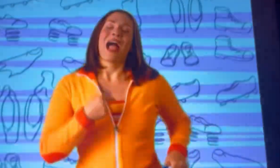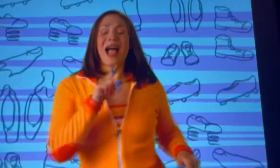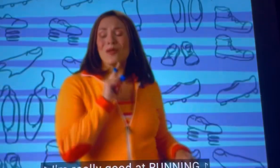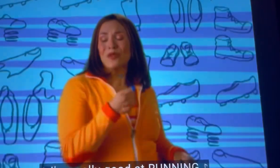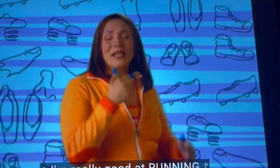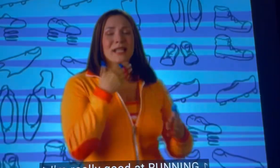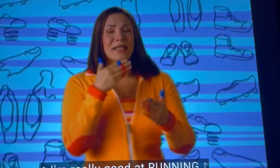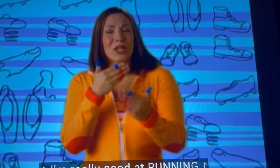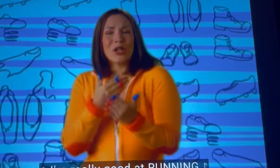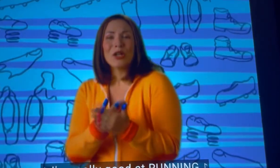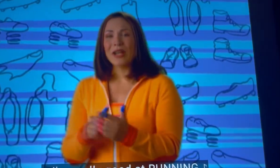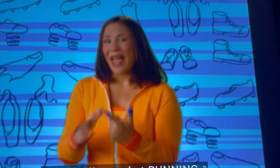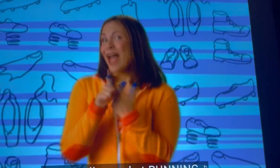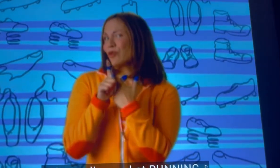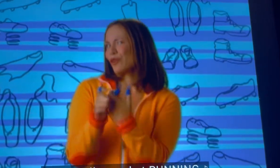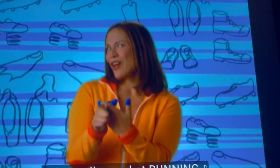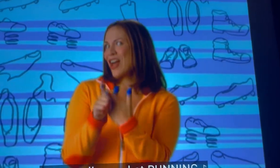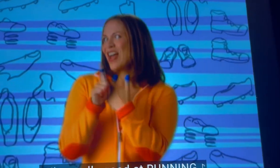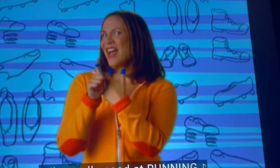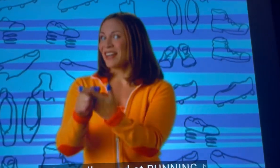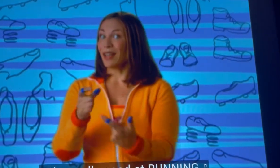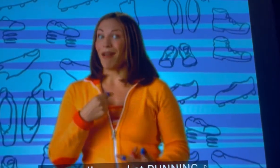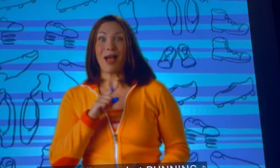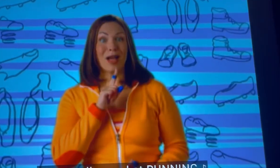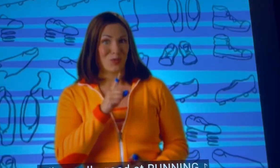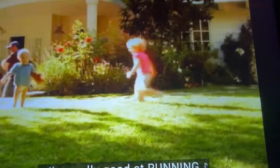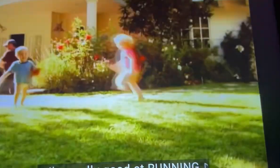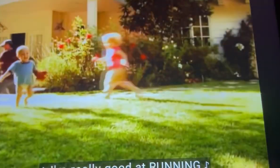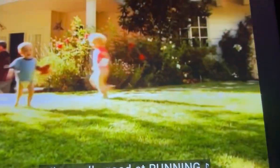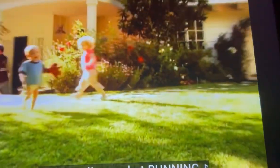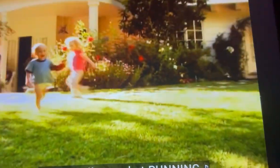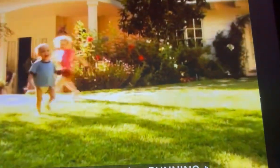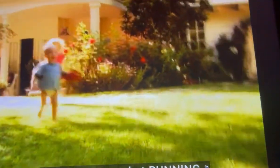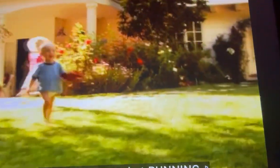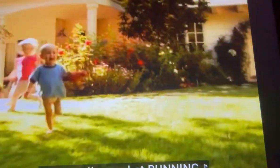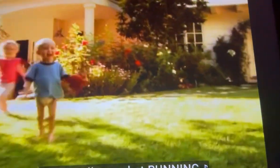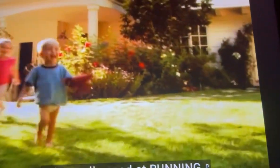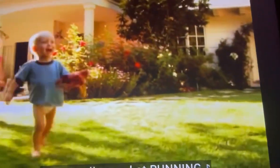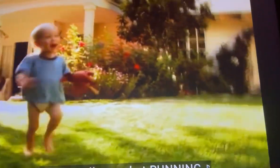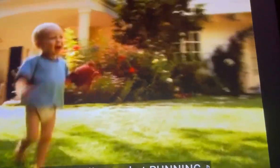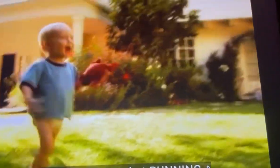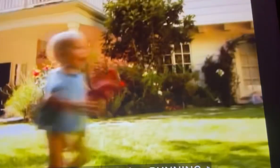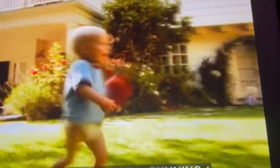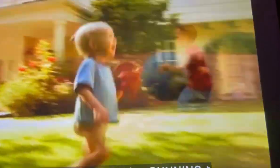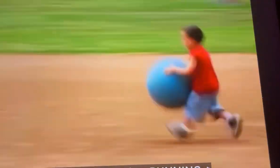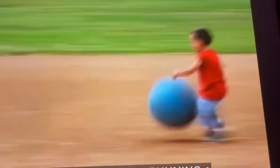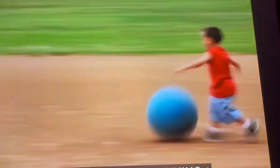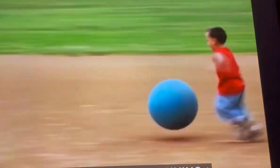I'm really good at running, I'm really good at running, I